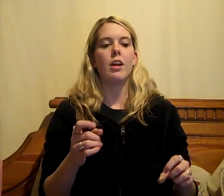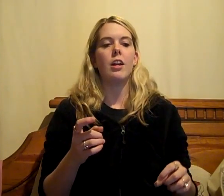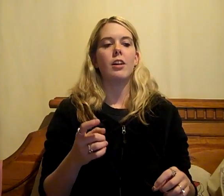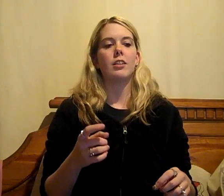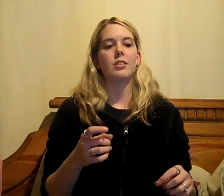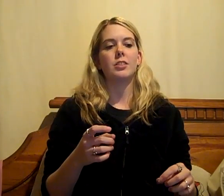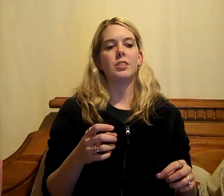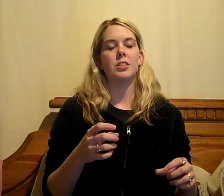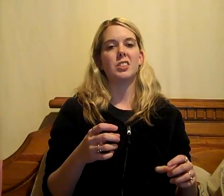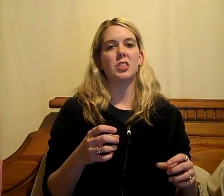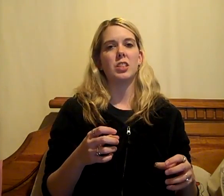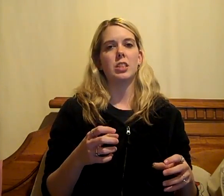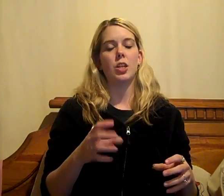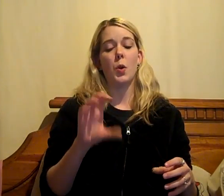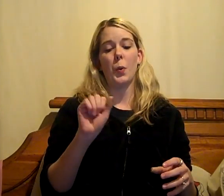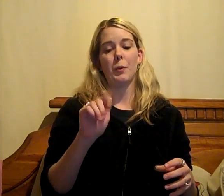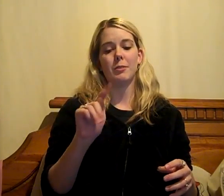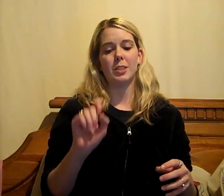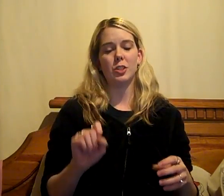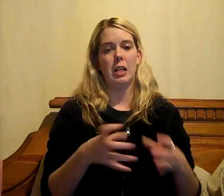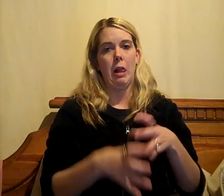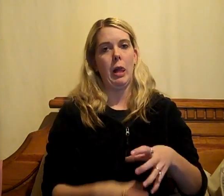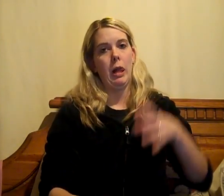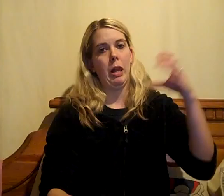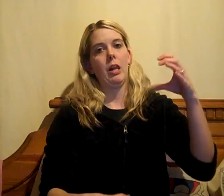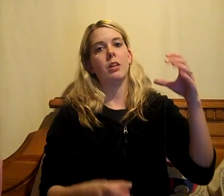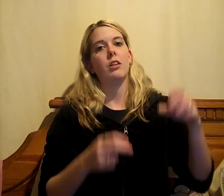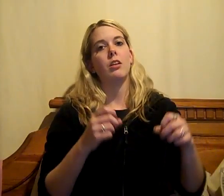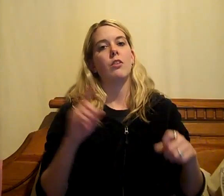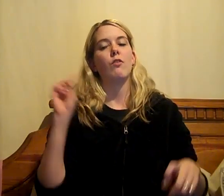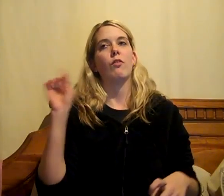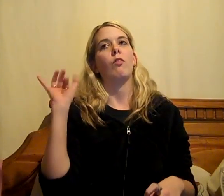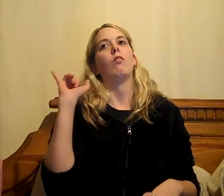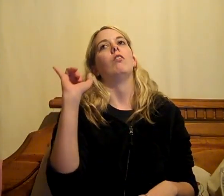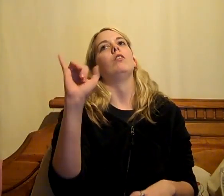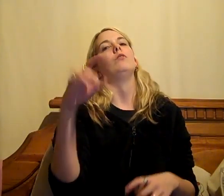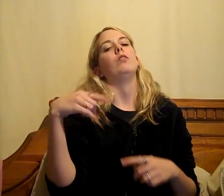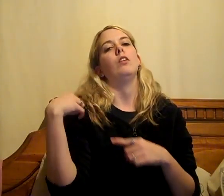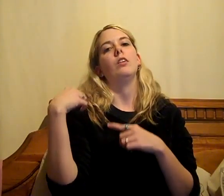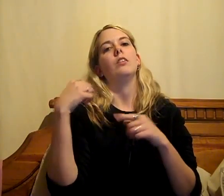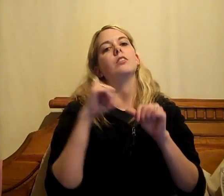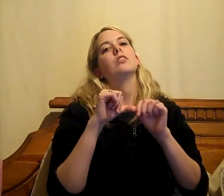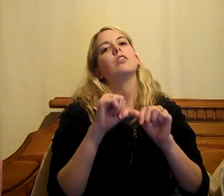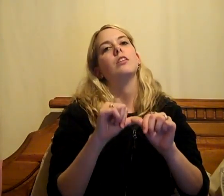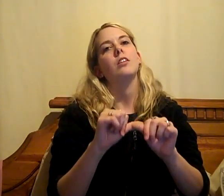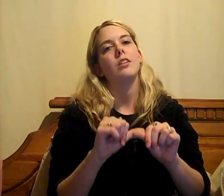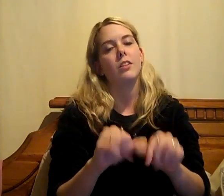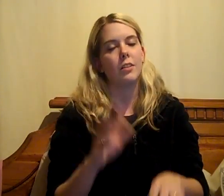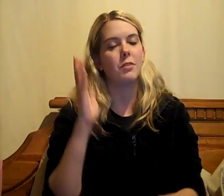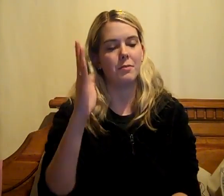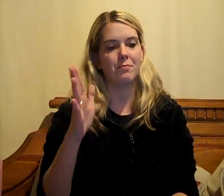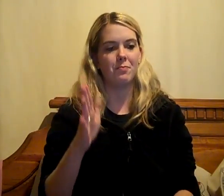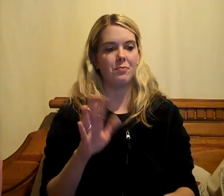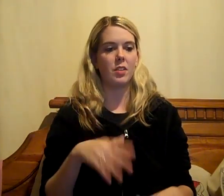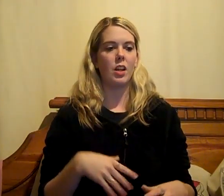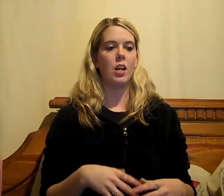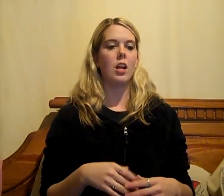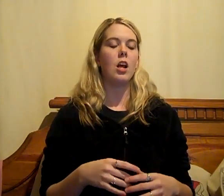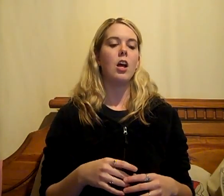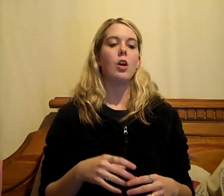like it's not expensive, so even if you never use it again, it's not a big deal. But okay, so this is probably like dry now. So I usually hold